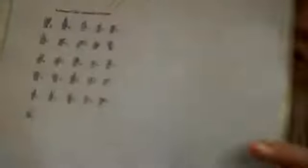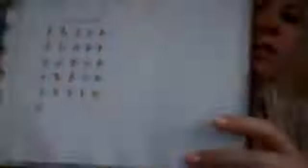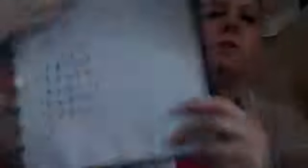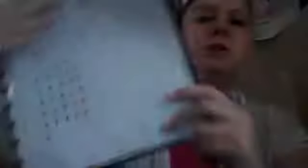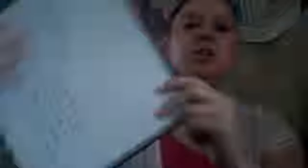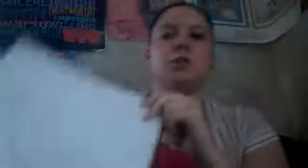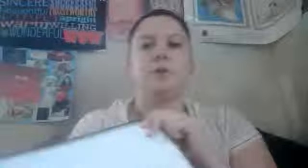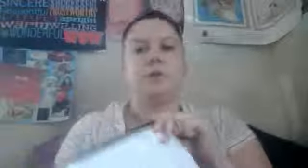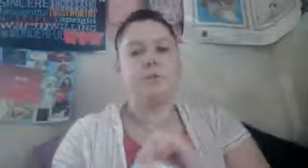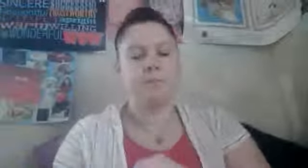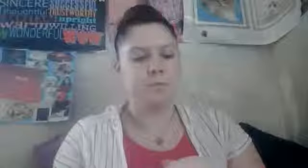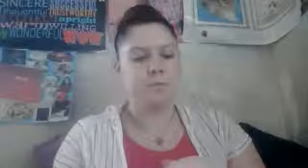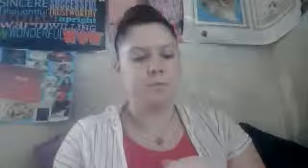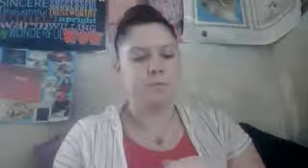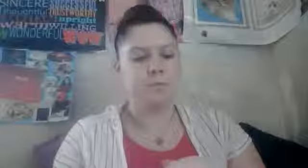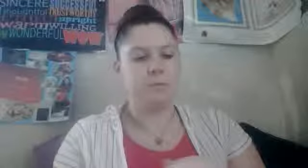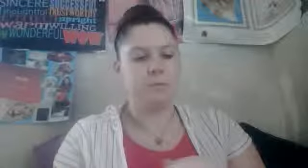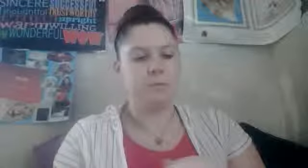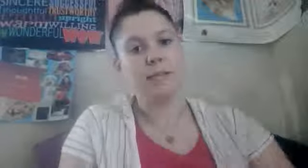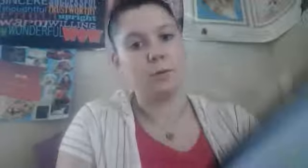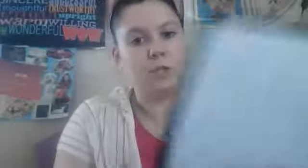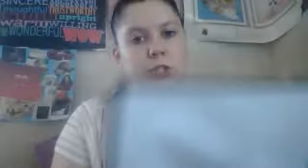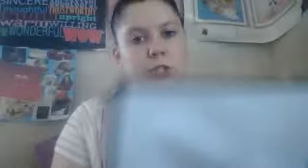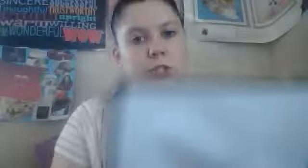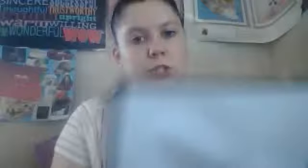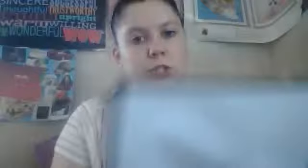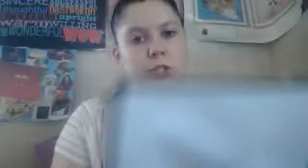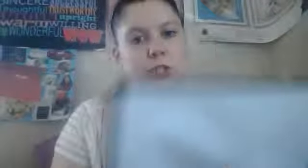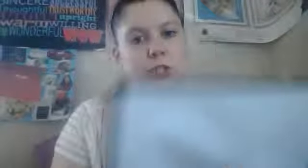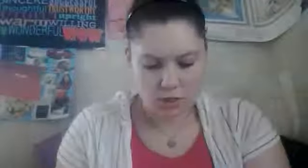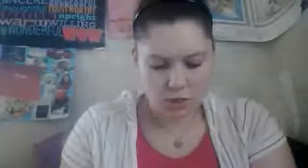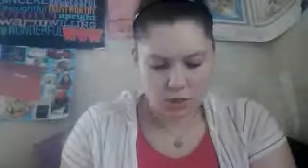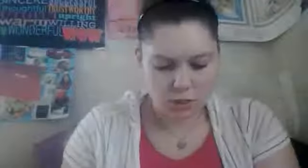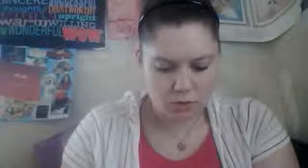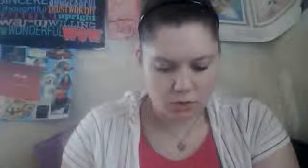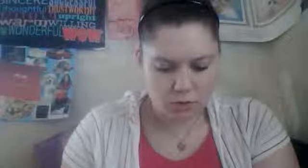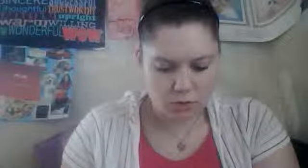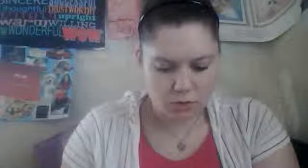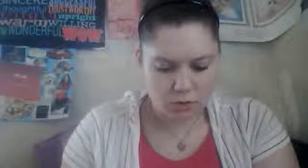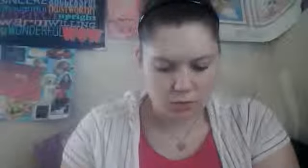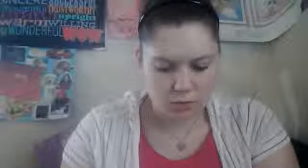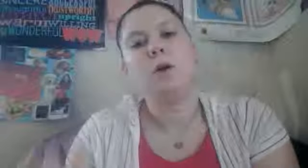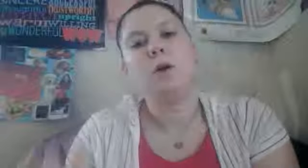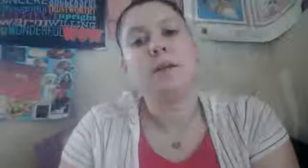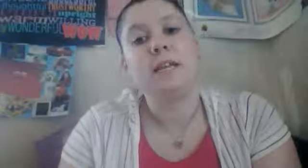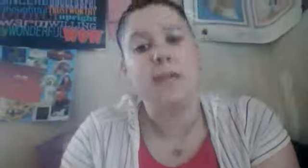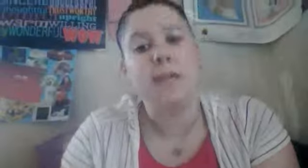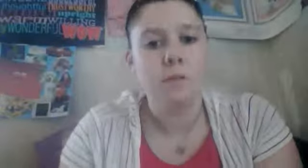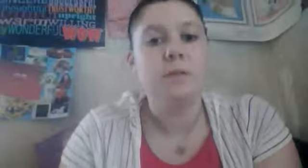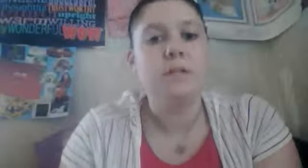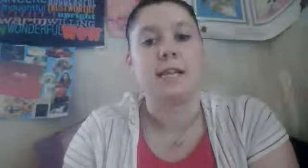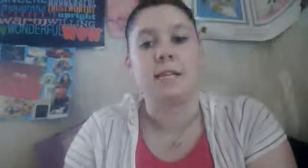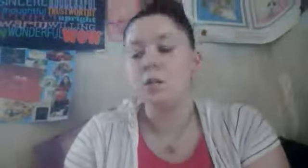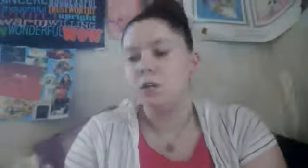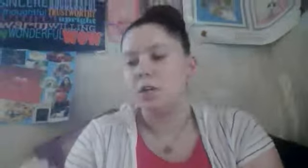So I'm going to show you each letter in sign language differently. So I think we all know how to make an A in sign language.